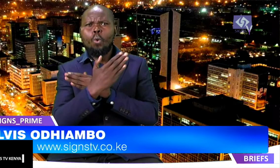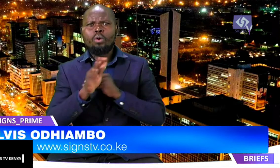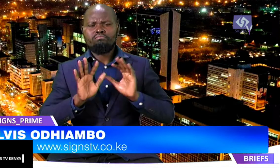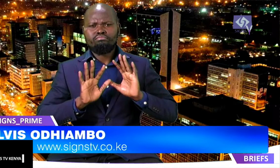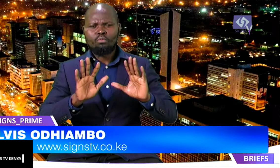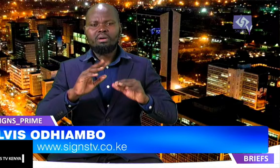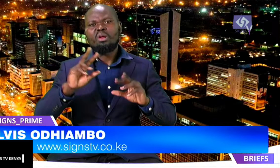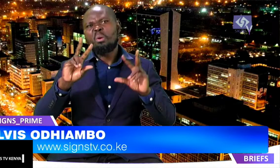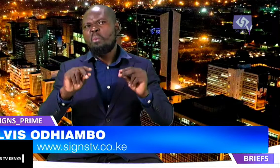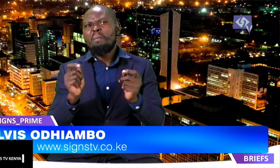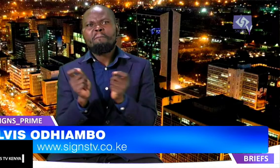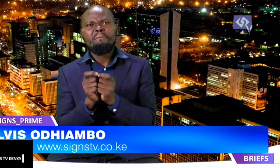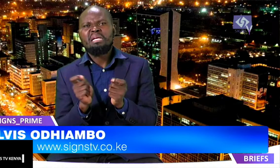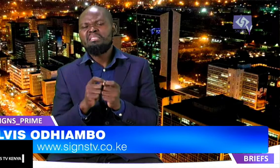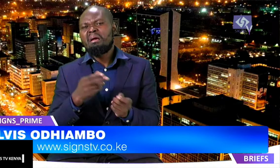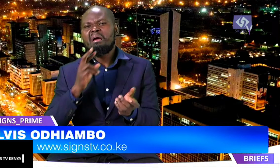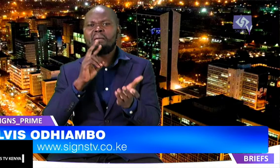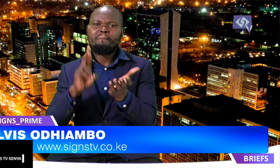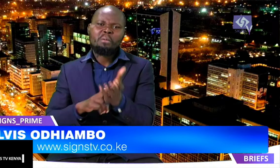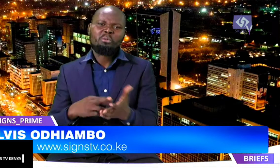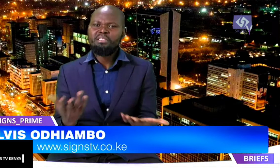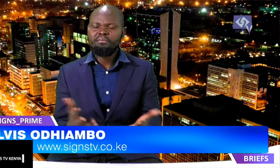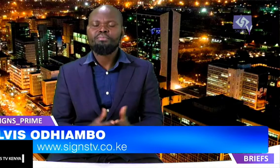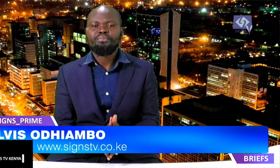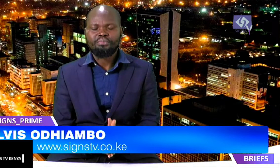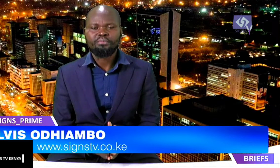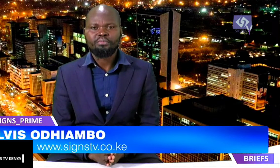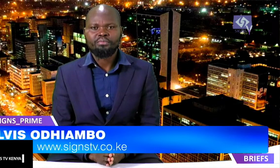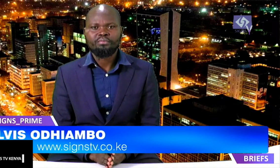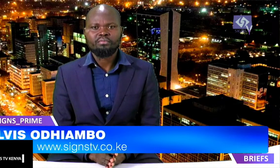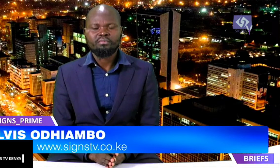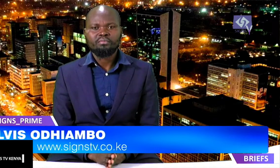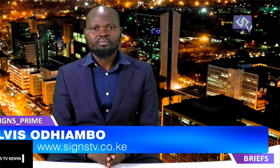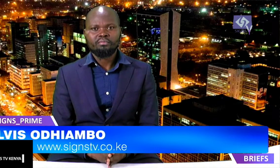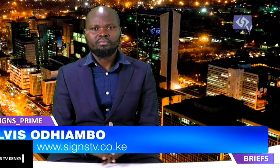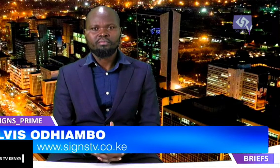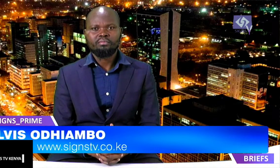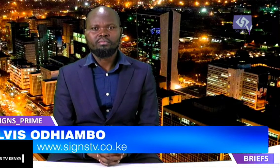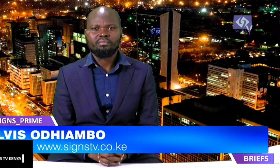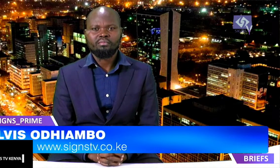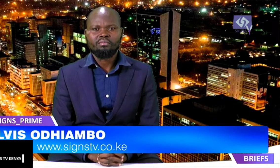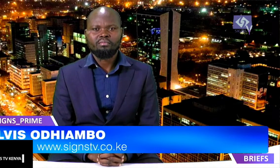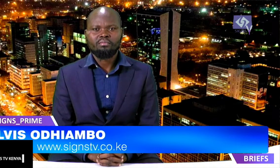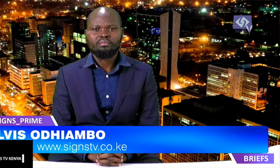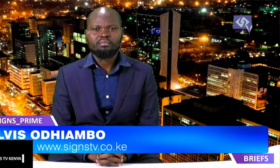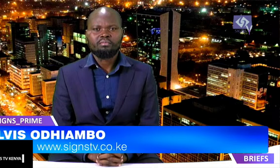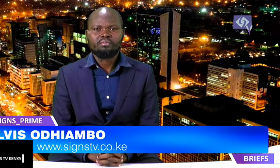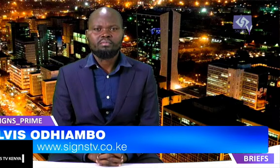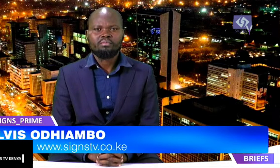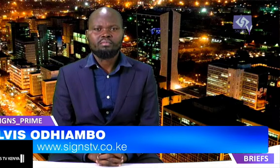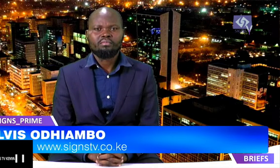unfortunate fire broke out when students were out for their morning preps. No injuries were reported.